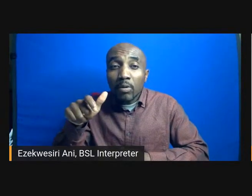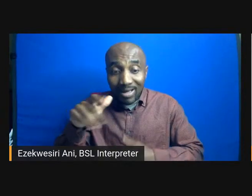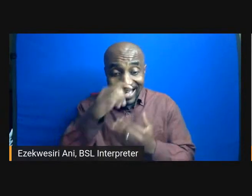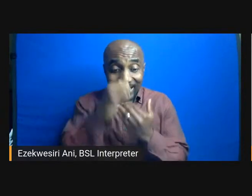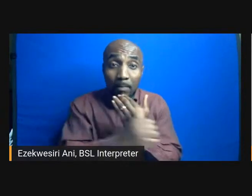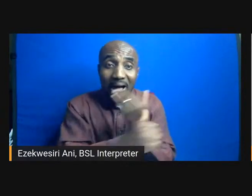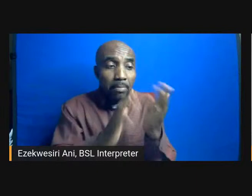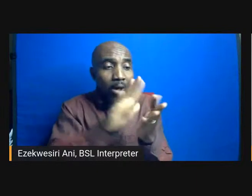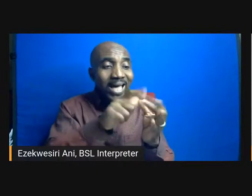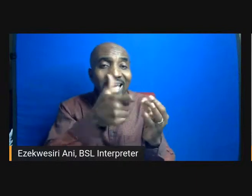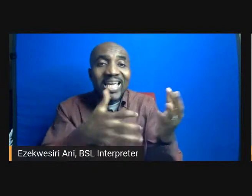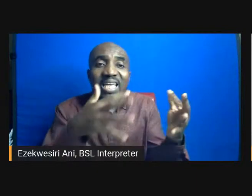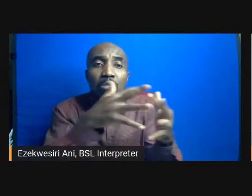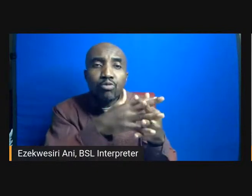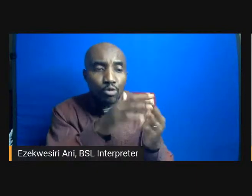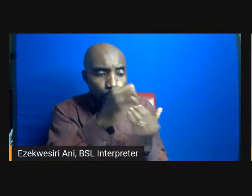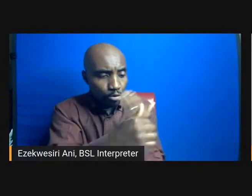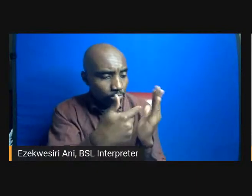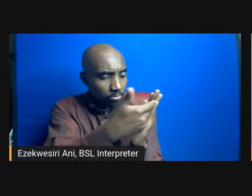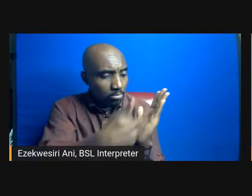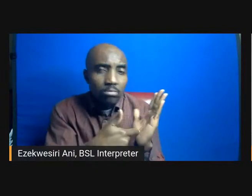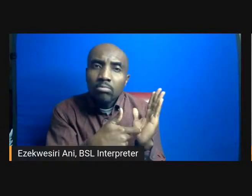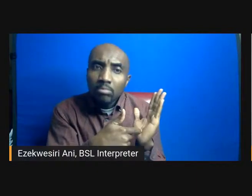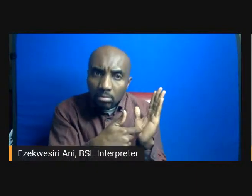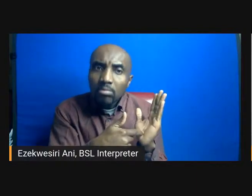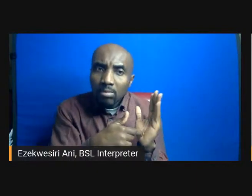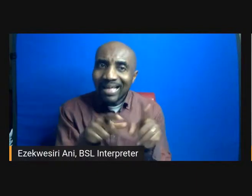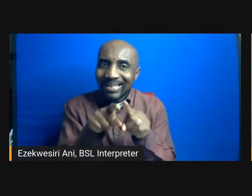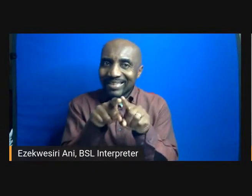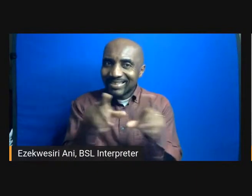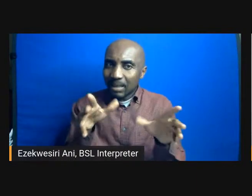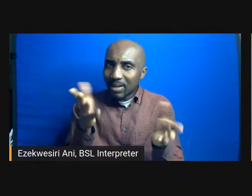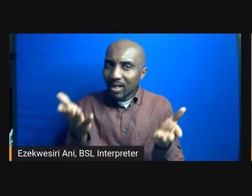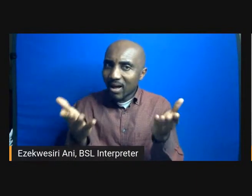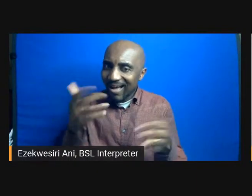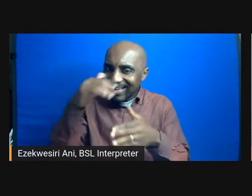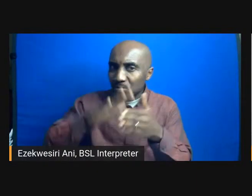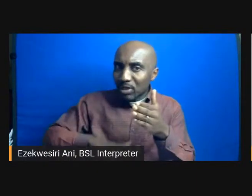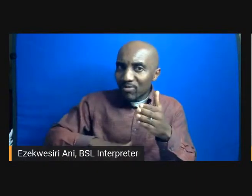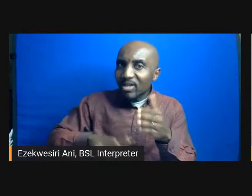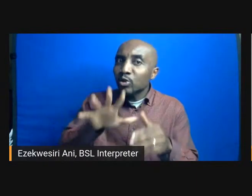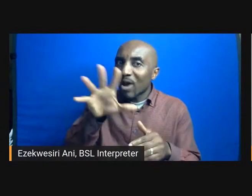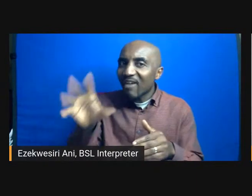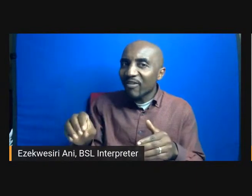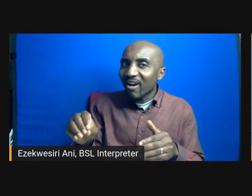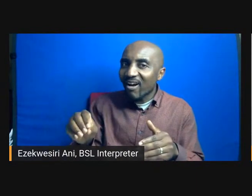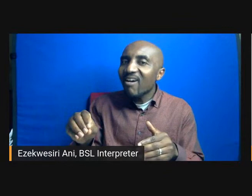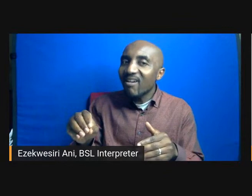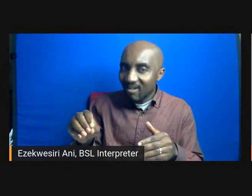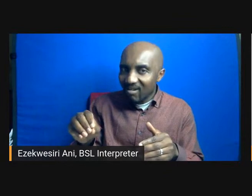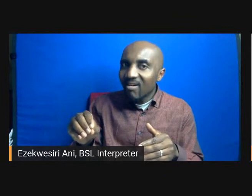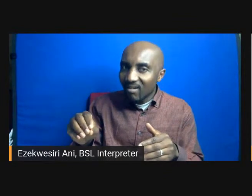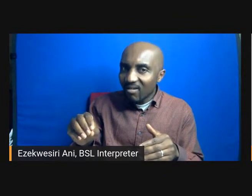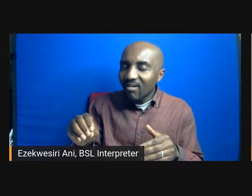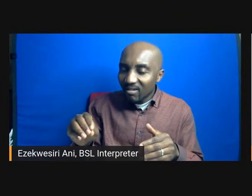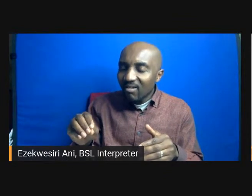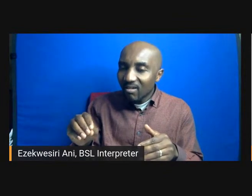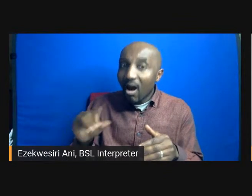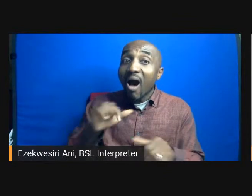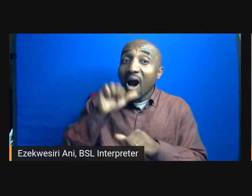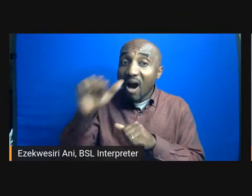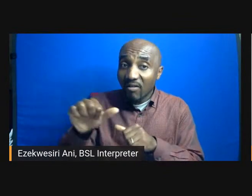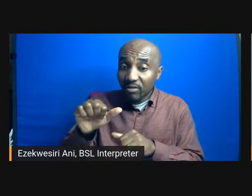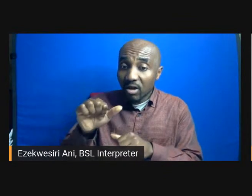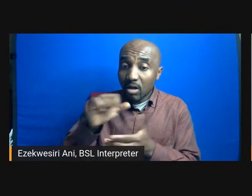Bible bears some interesting parallels to the plight that the people of Africa found themselves in following the